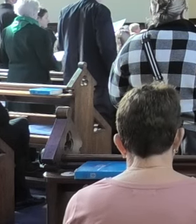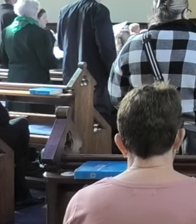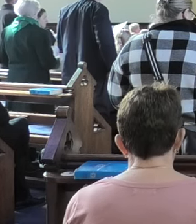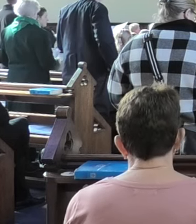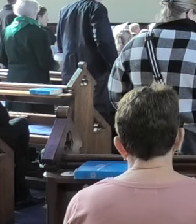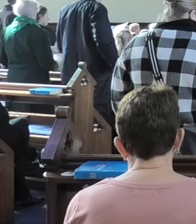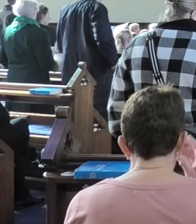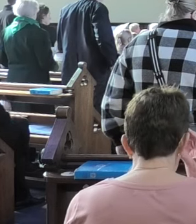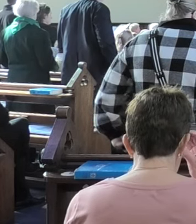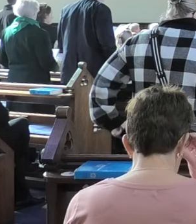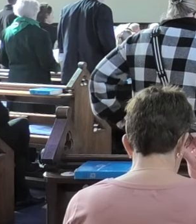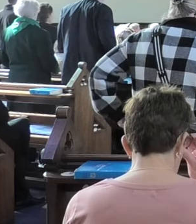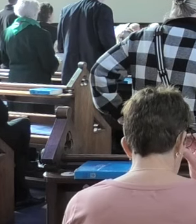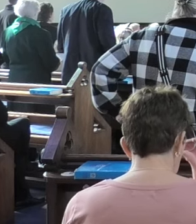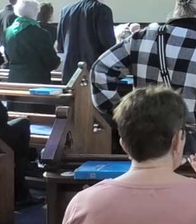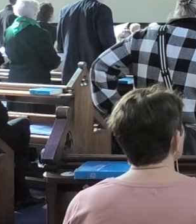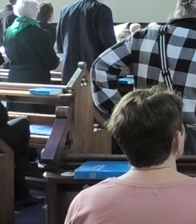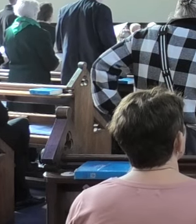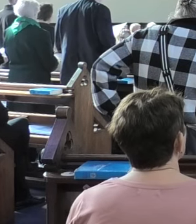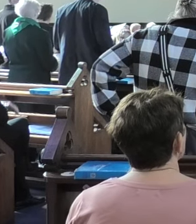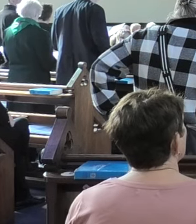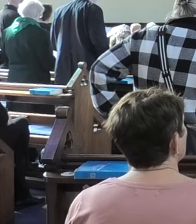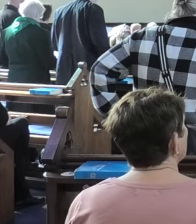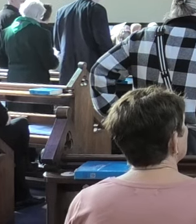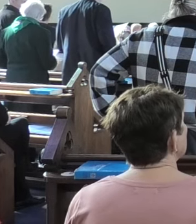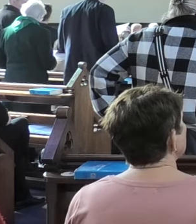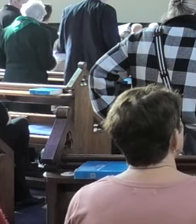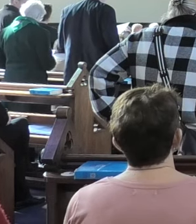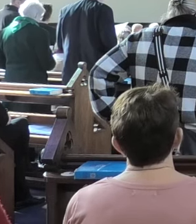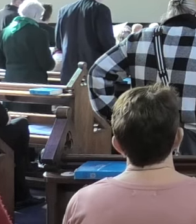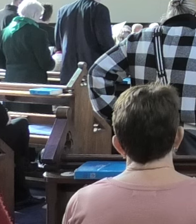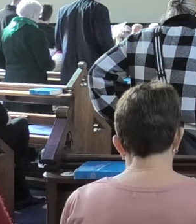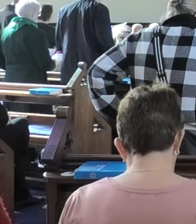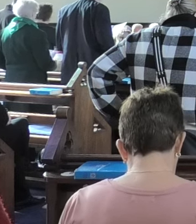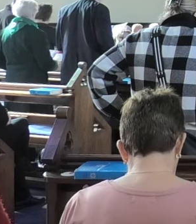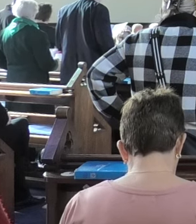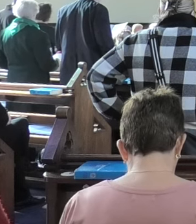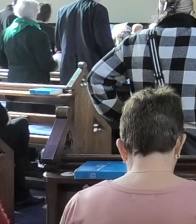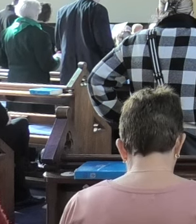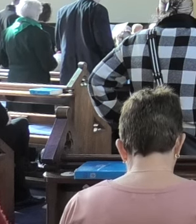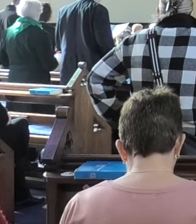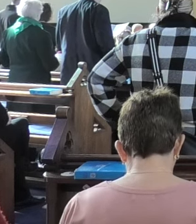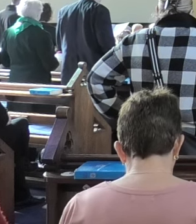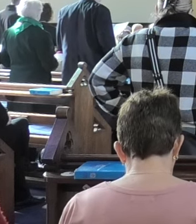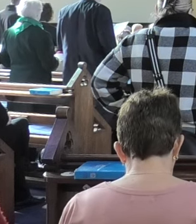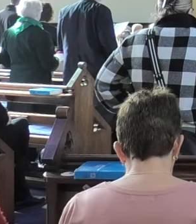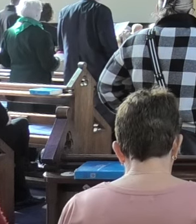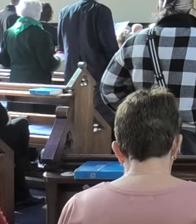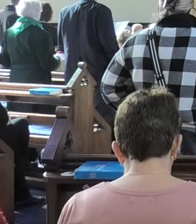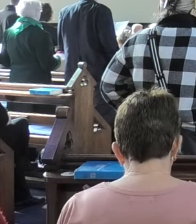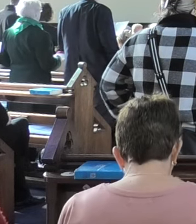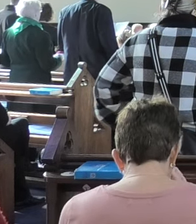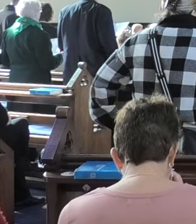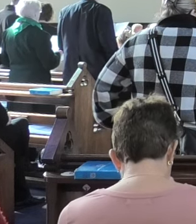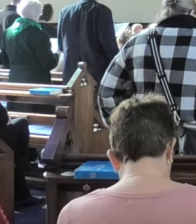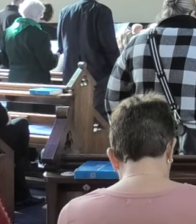Horatio Spafford, a guy who experienced deep tragedy in his life, but nevertheless declared that his soul was safe in the hands